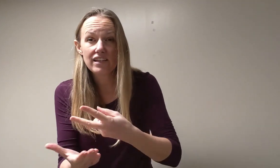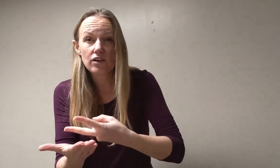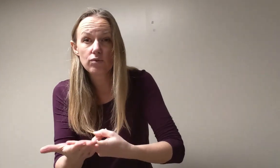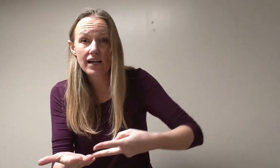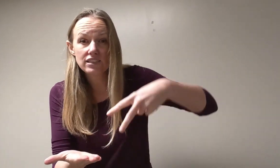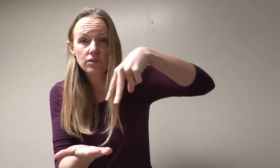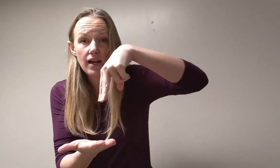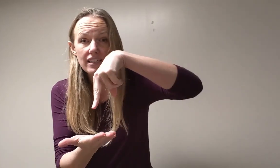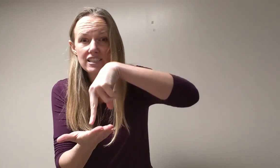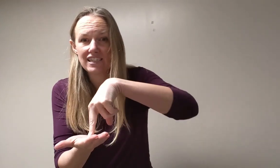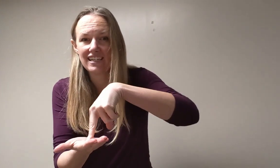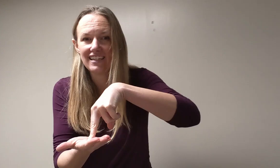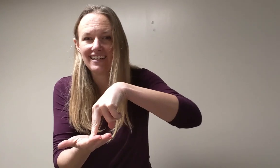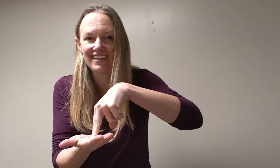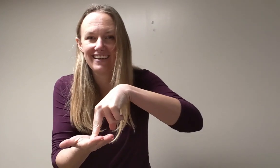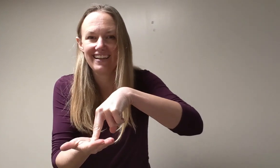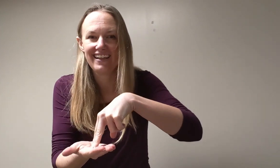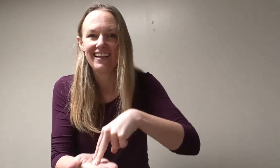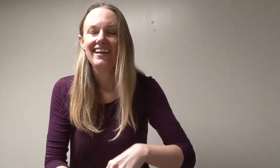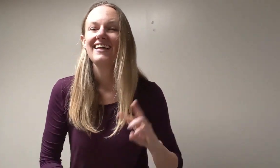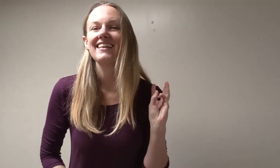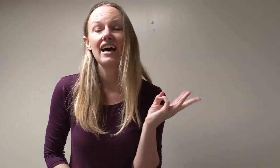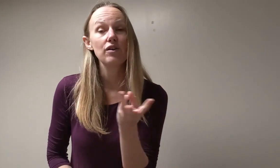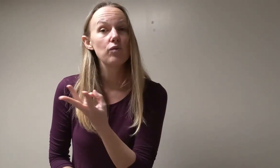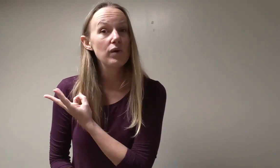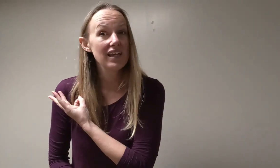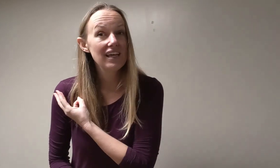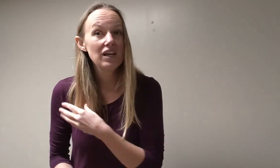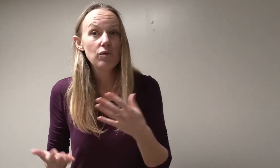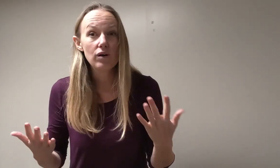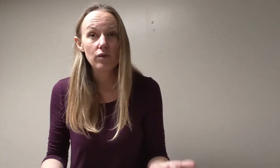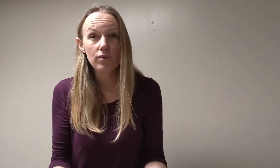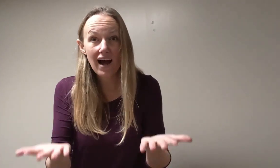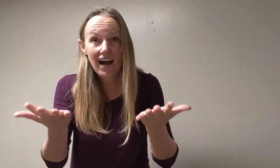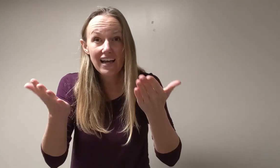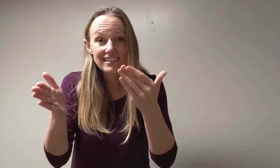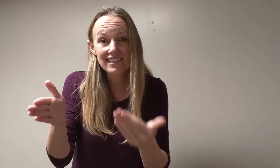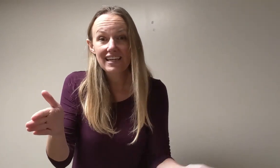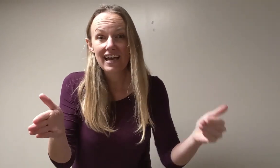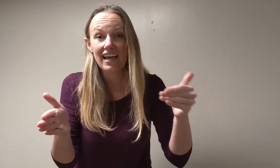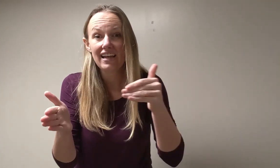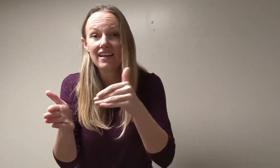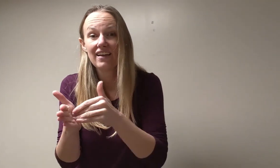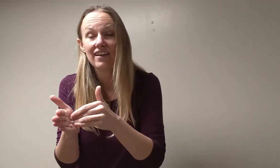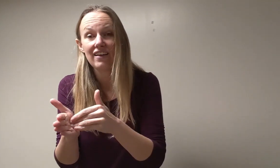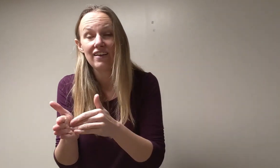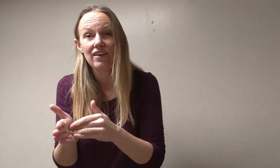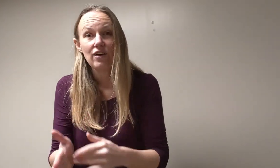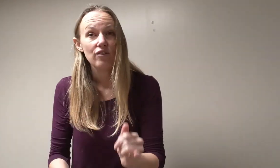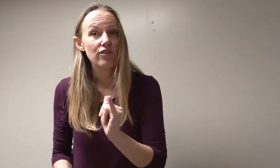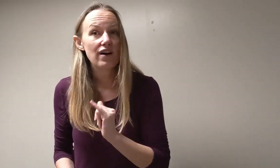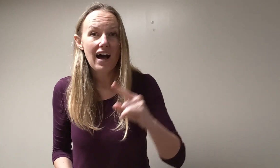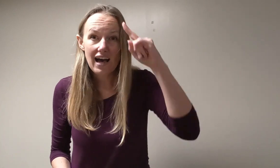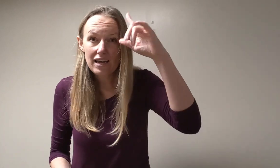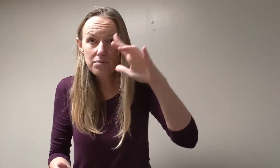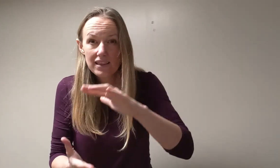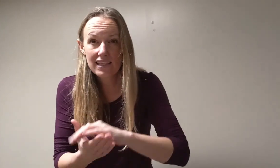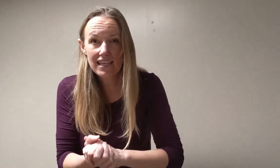the resurrection, that we will rise again, for I